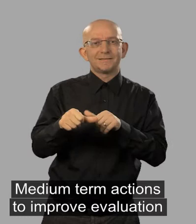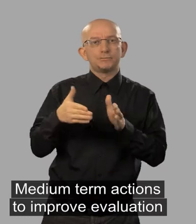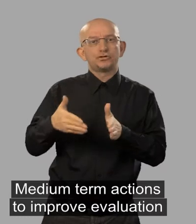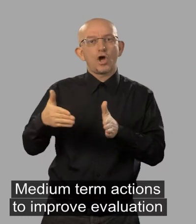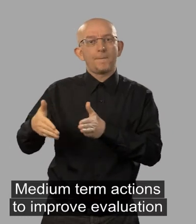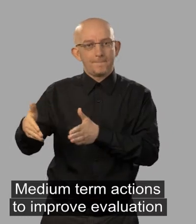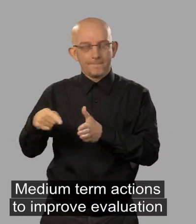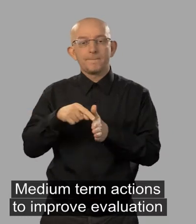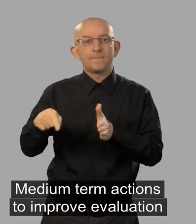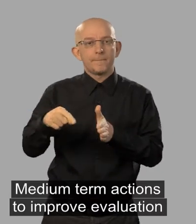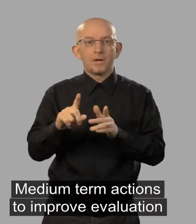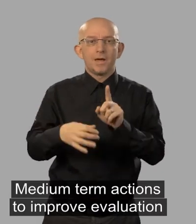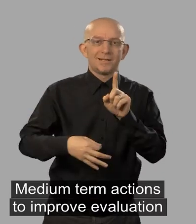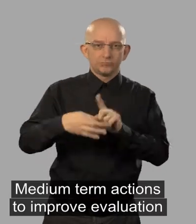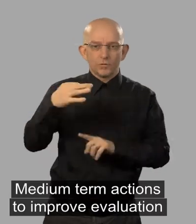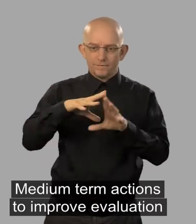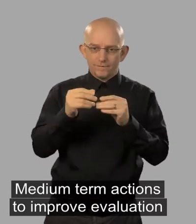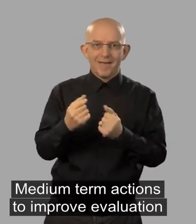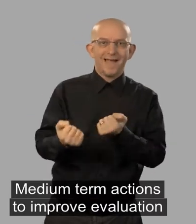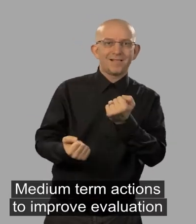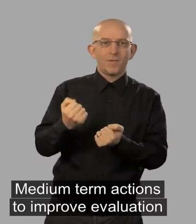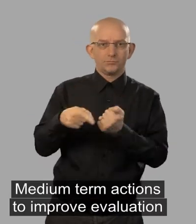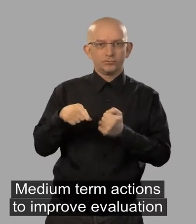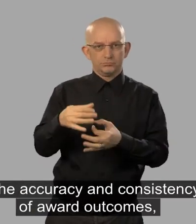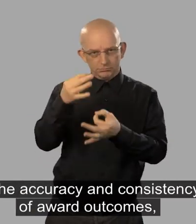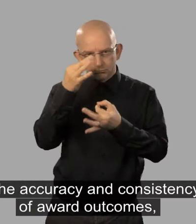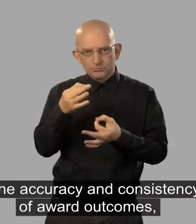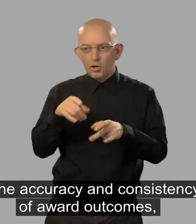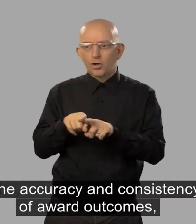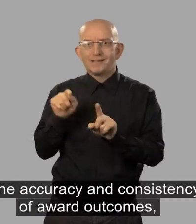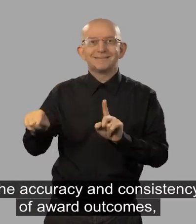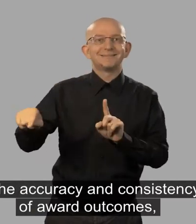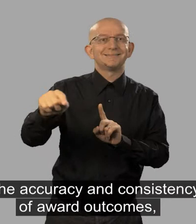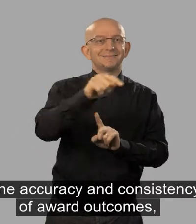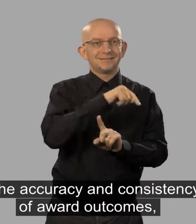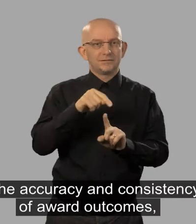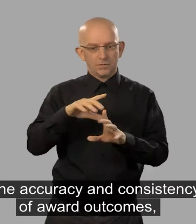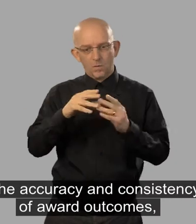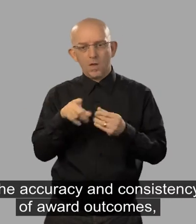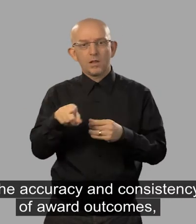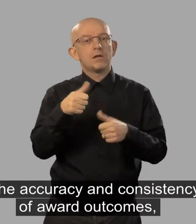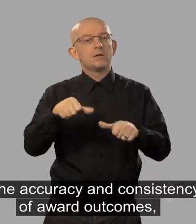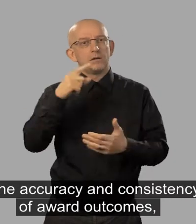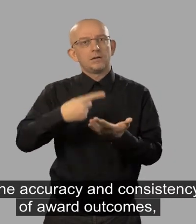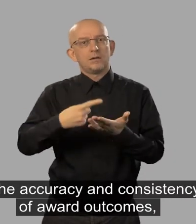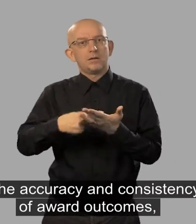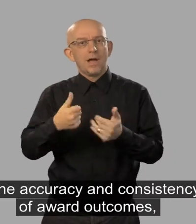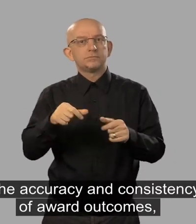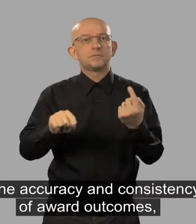Medium-term actions to improve evaluation of the accuracy and consistency of award outcomes, and to